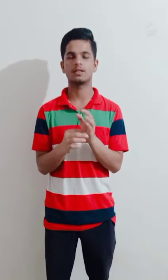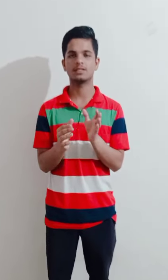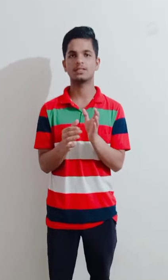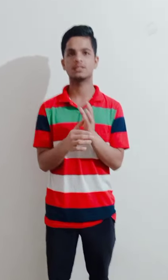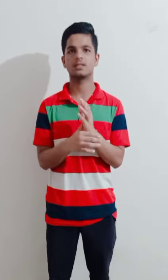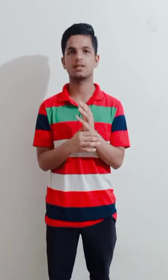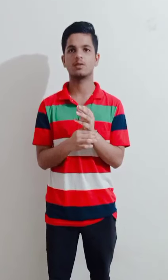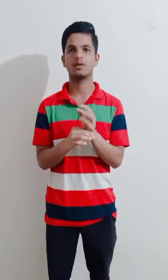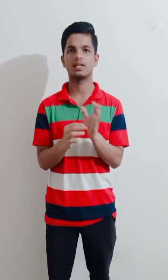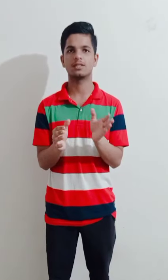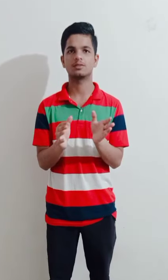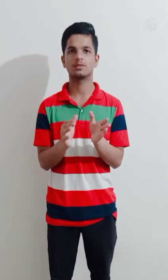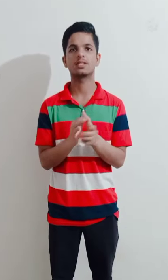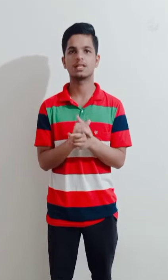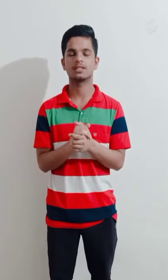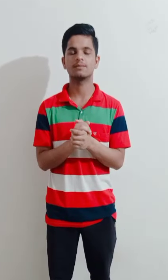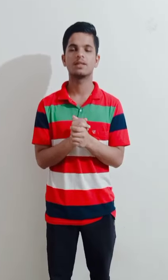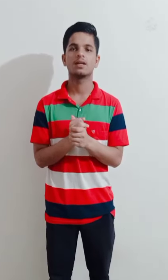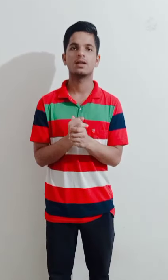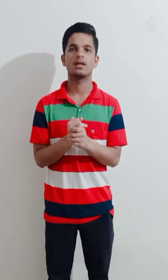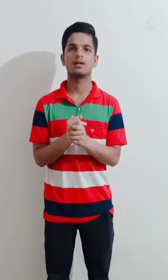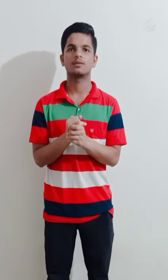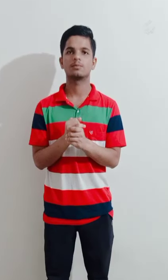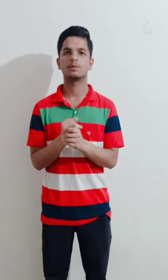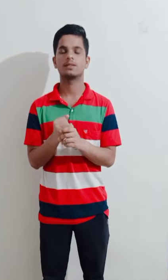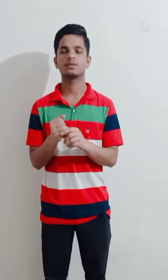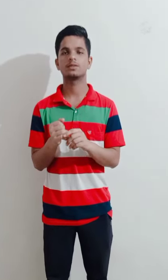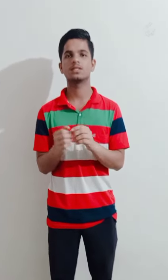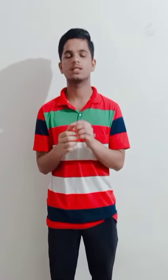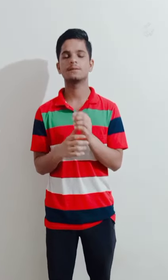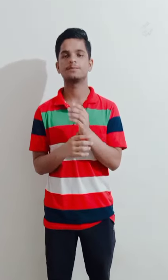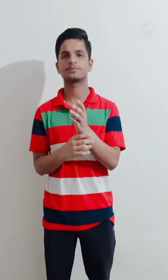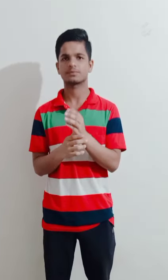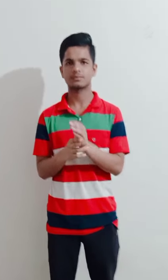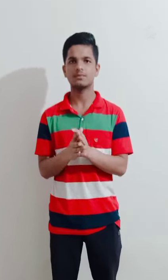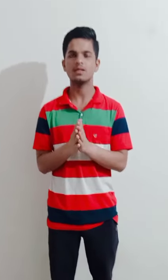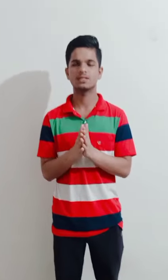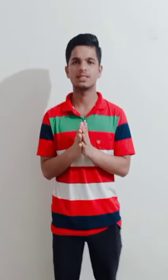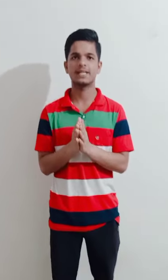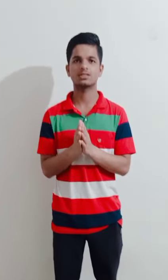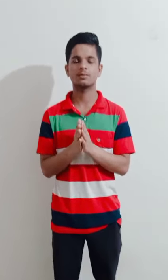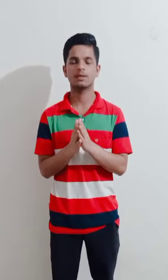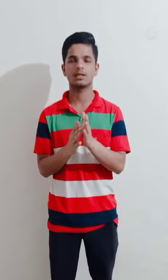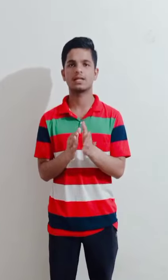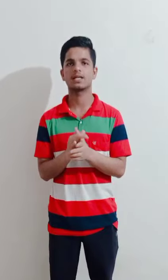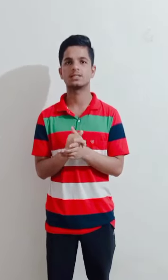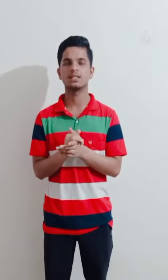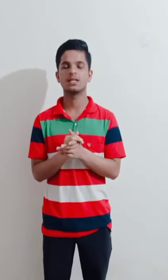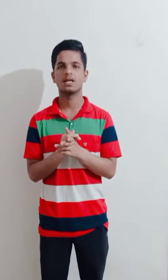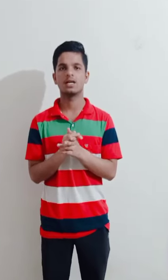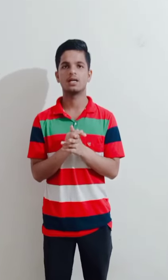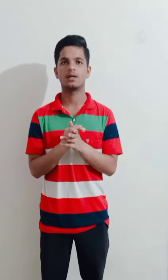this is known as also recursion. First we see syntax of recursion,